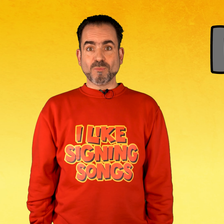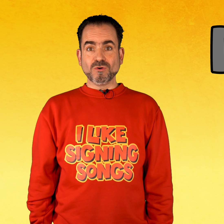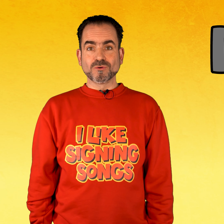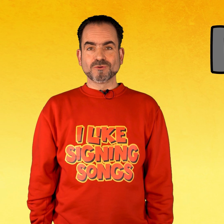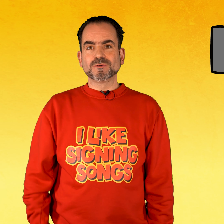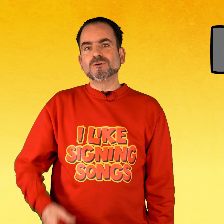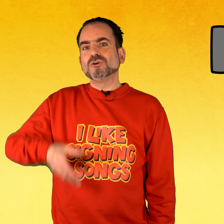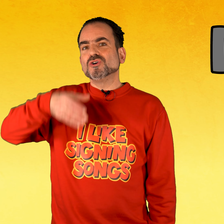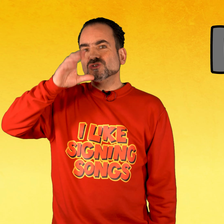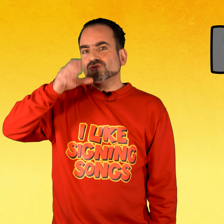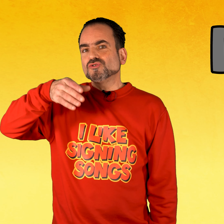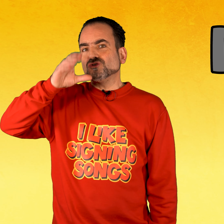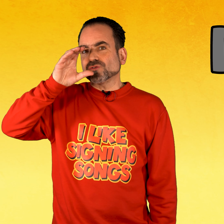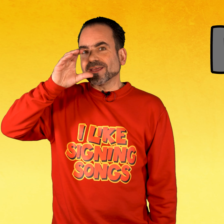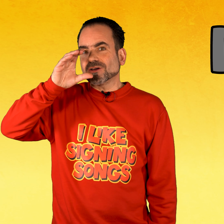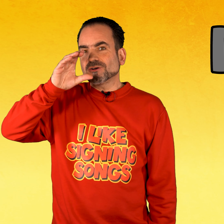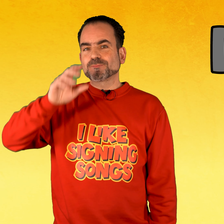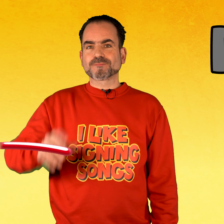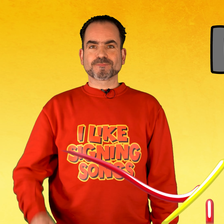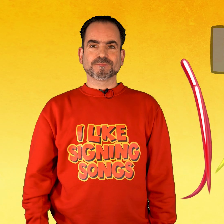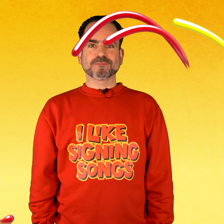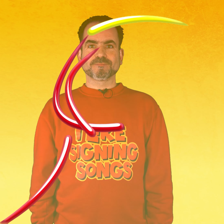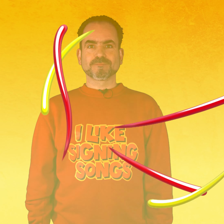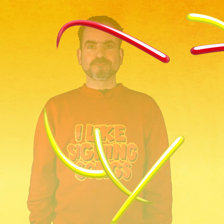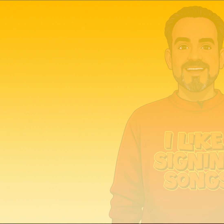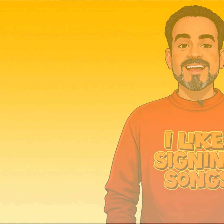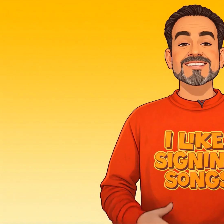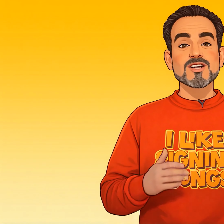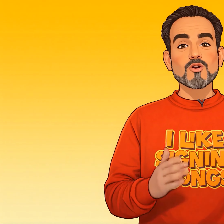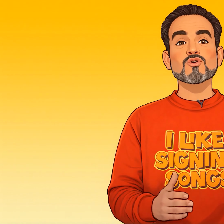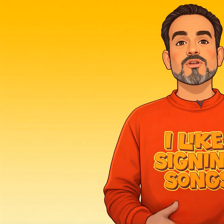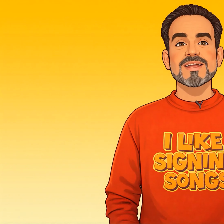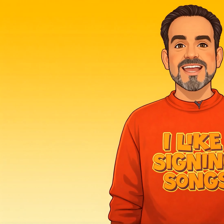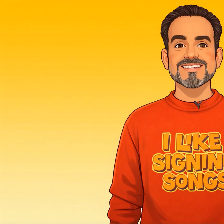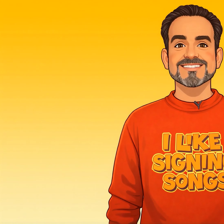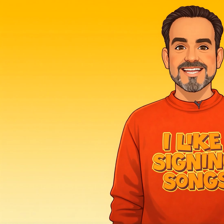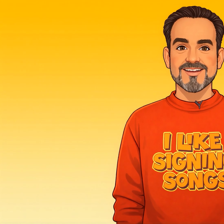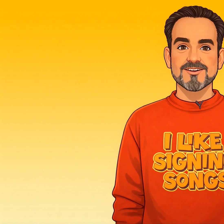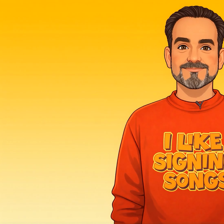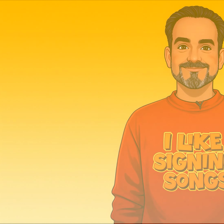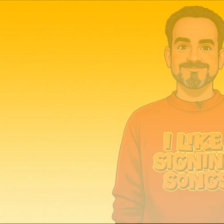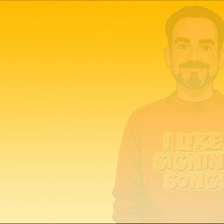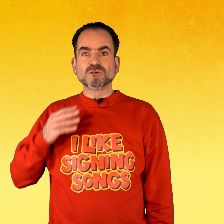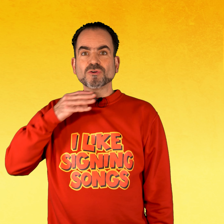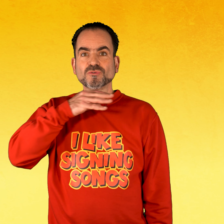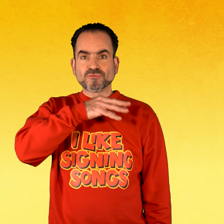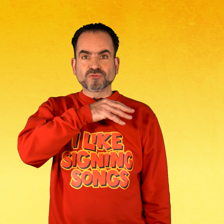more, drink. Fantastic work. Let's go through them again together.